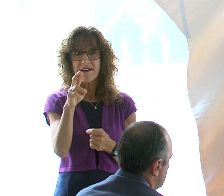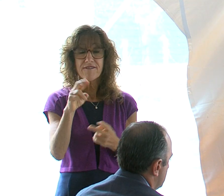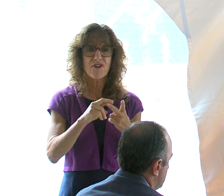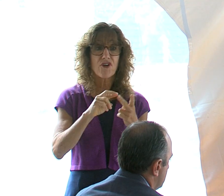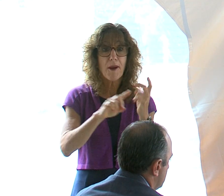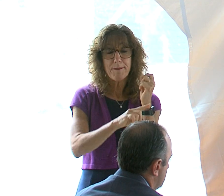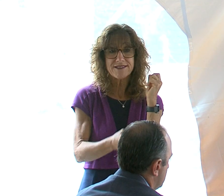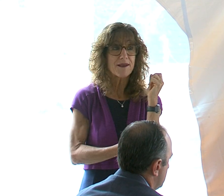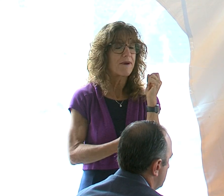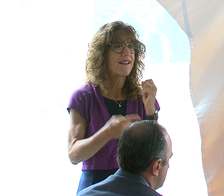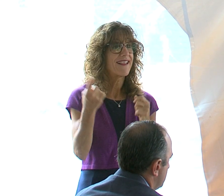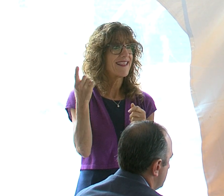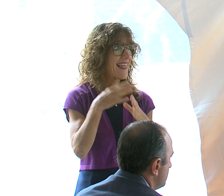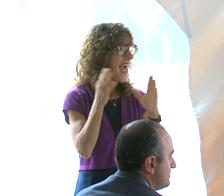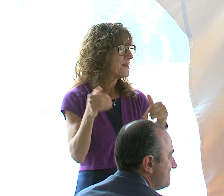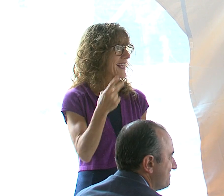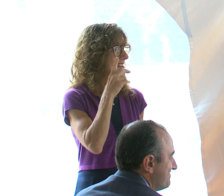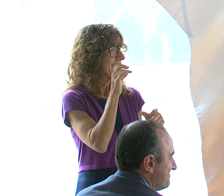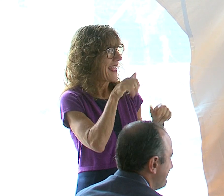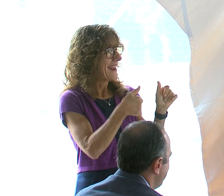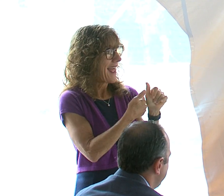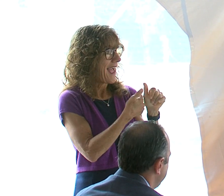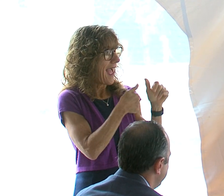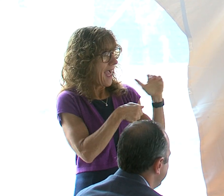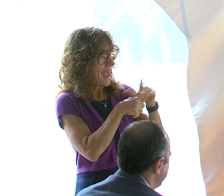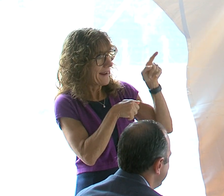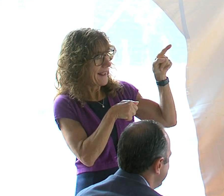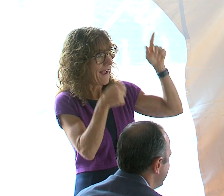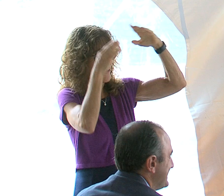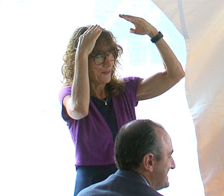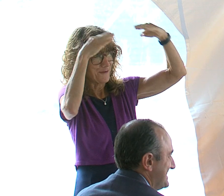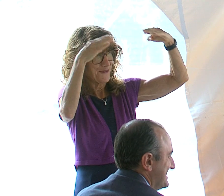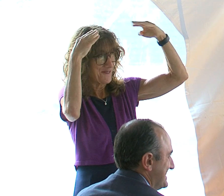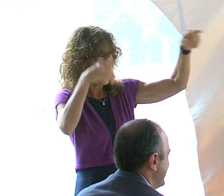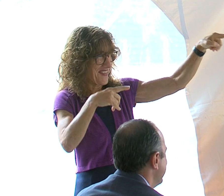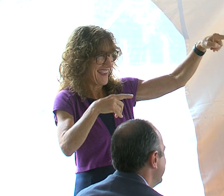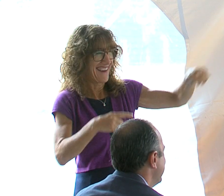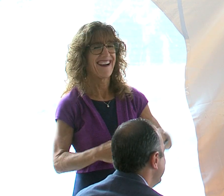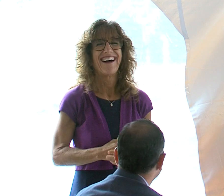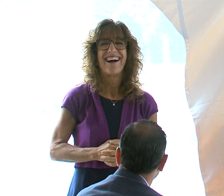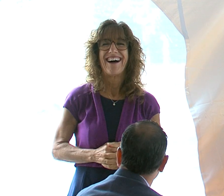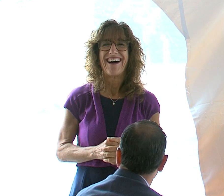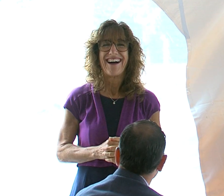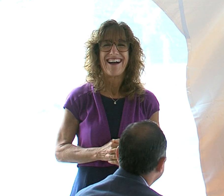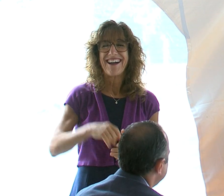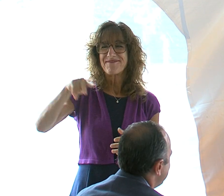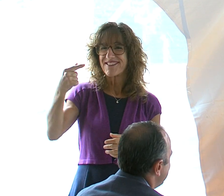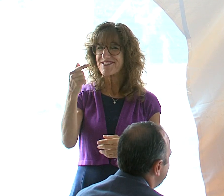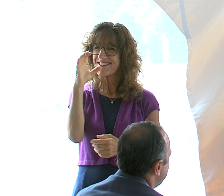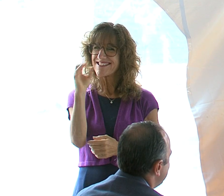Episcopal Housing. I see Dan over there somewhere hiding under the roof over there. And the Prince George's